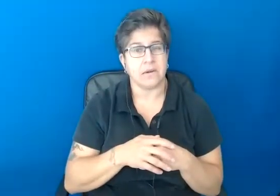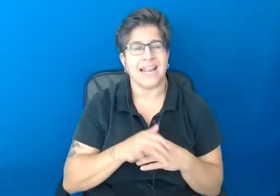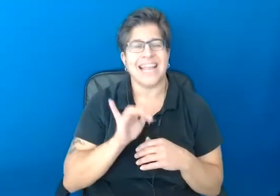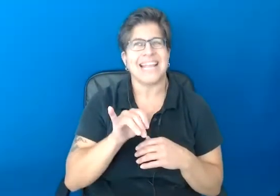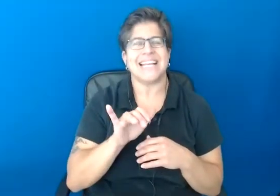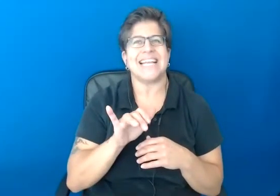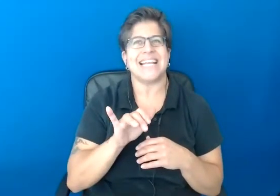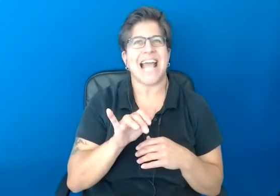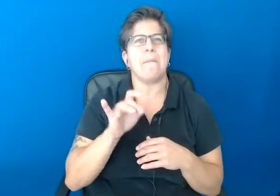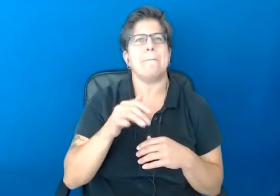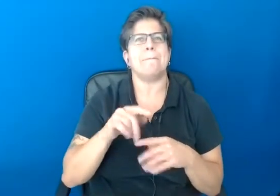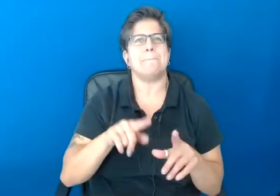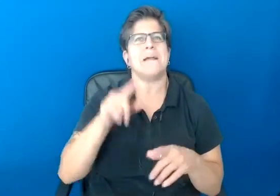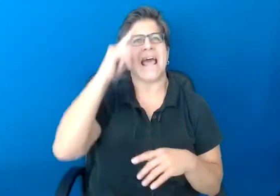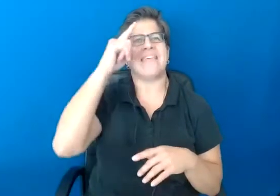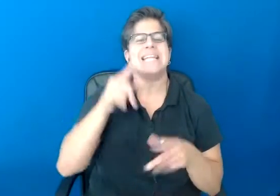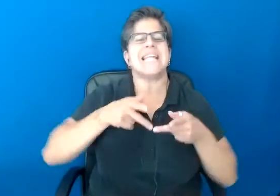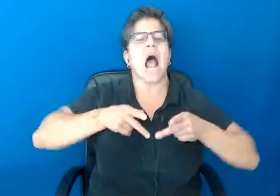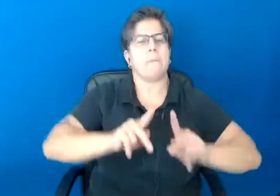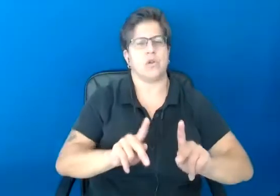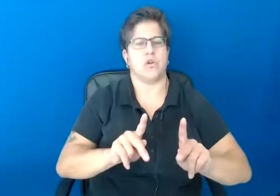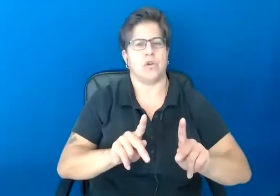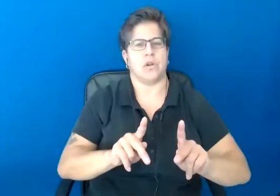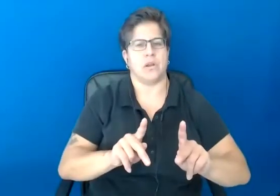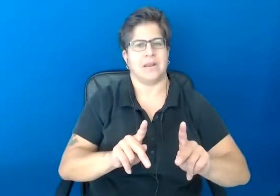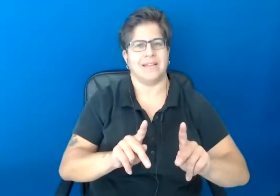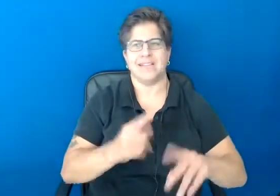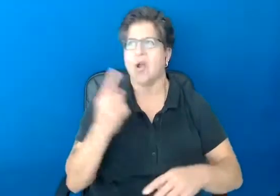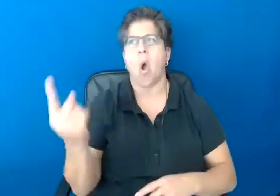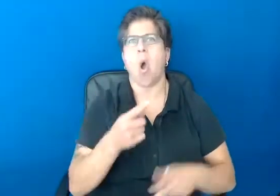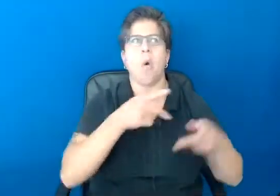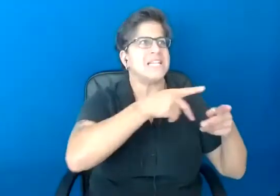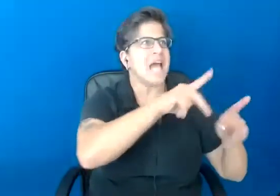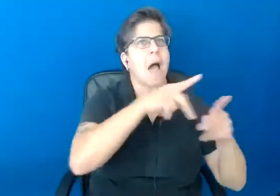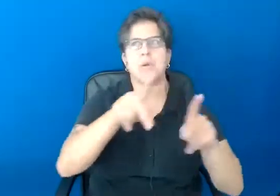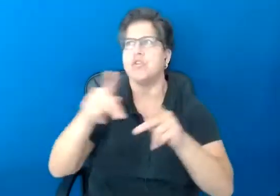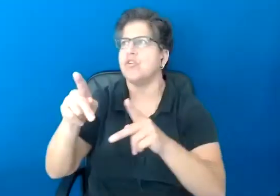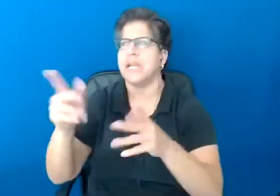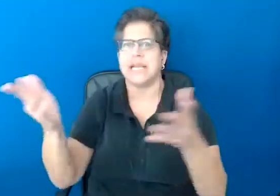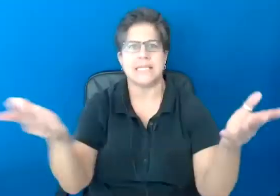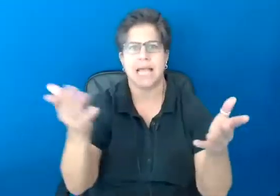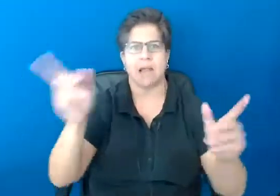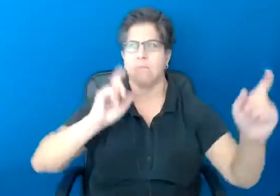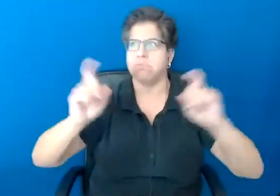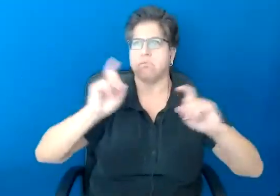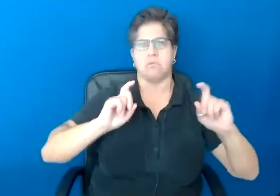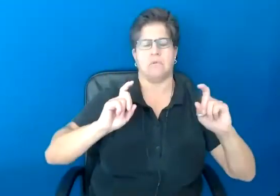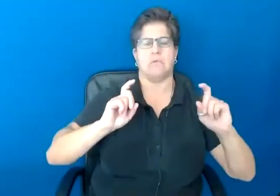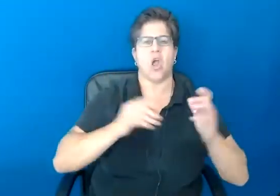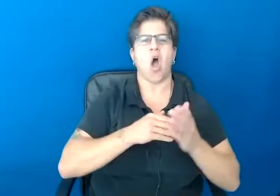my opportunity comes from my kids. Like this thing with my daughter, calling her an idiot. I will always